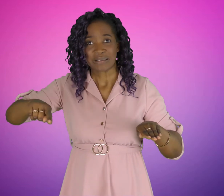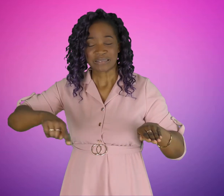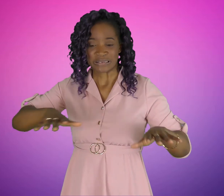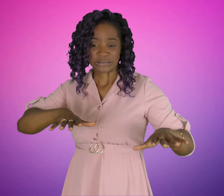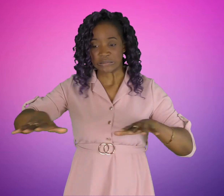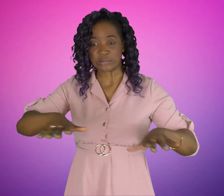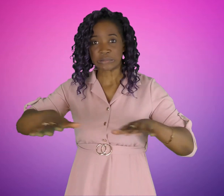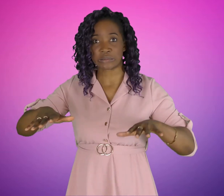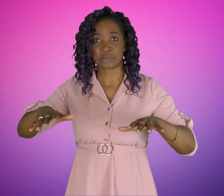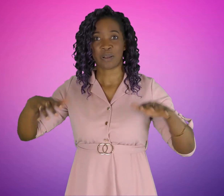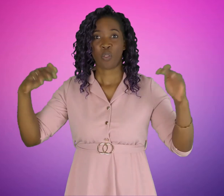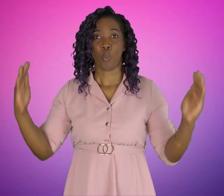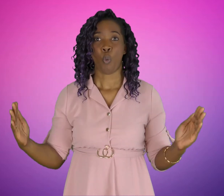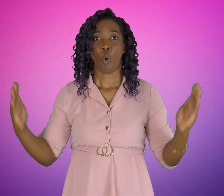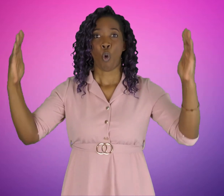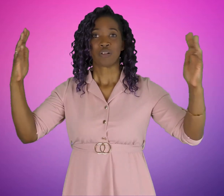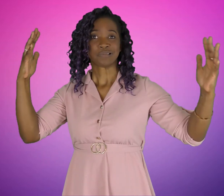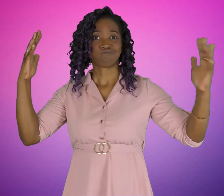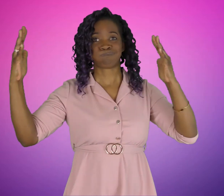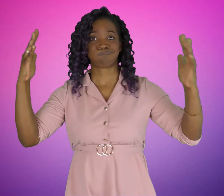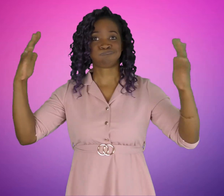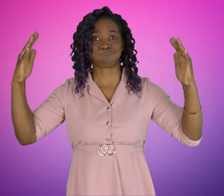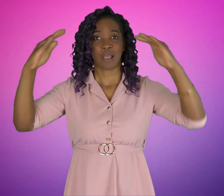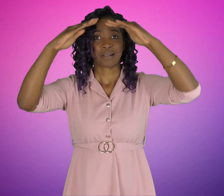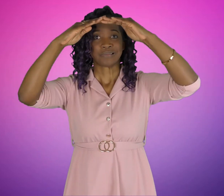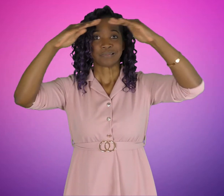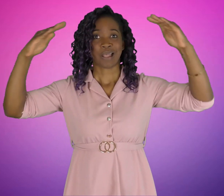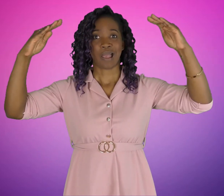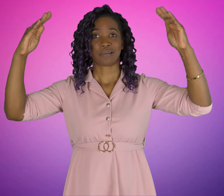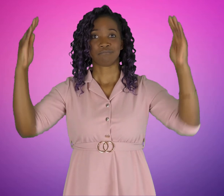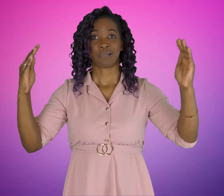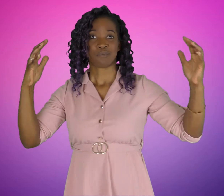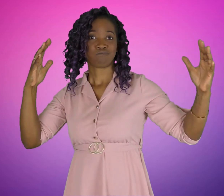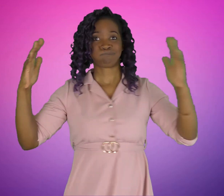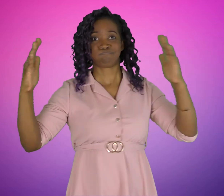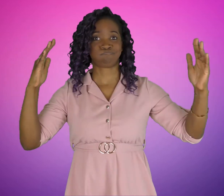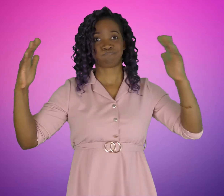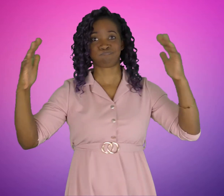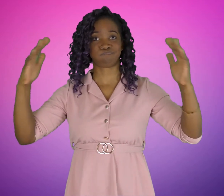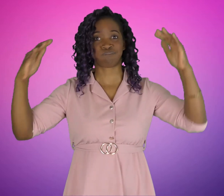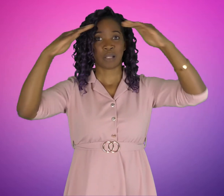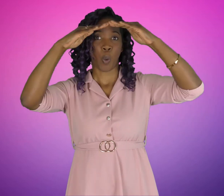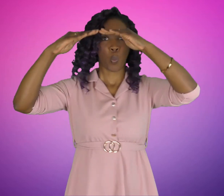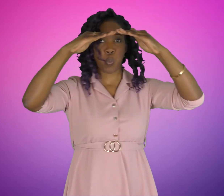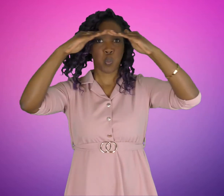in the cement. The walls began to creak and groan. The glass was shattered, and the stone which held that mighty castle